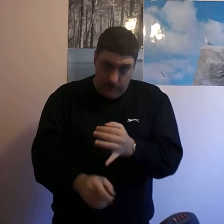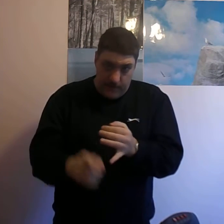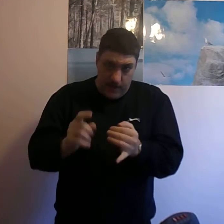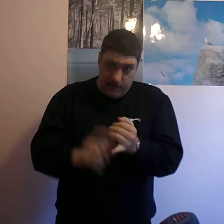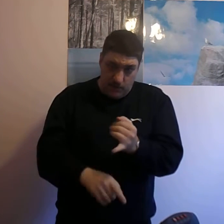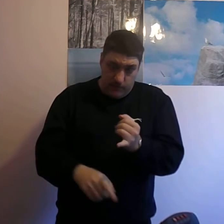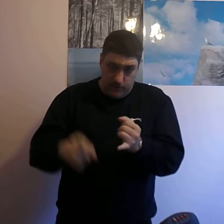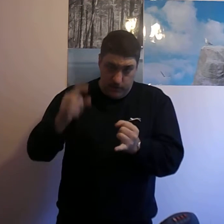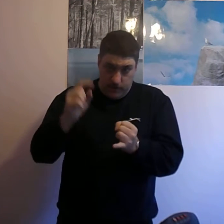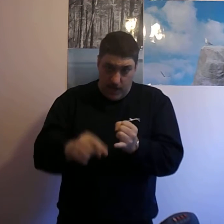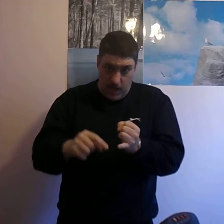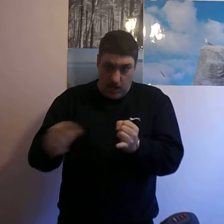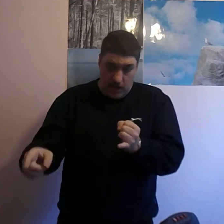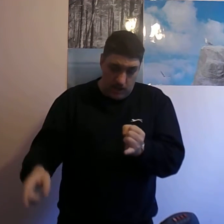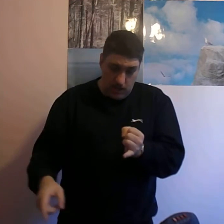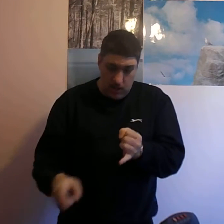Cave Johnson saying,